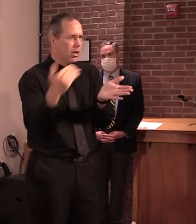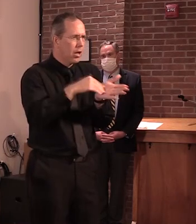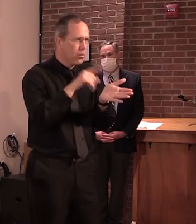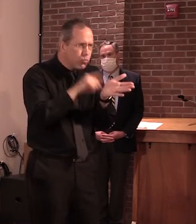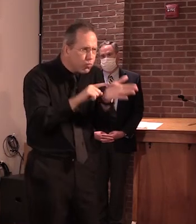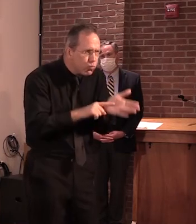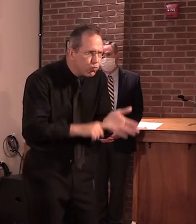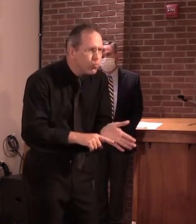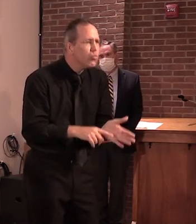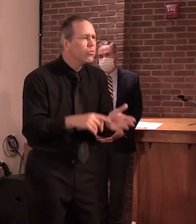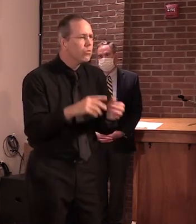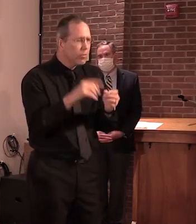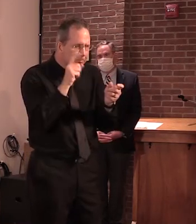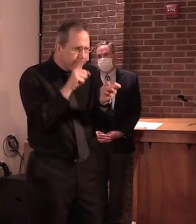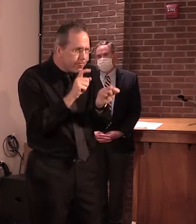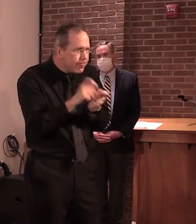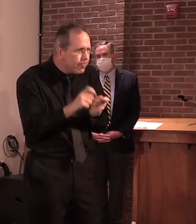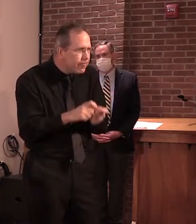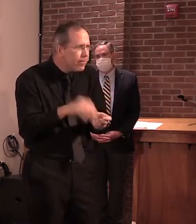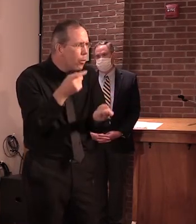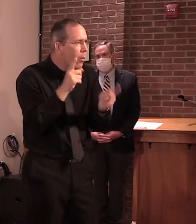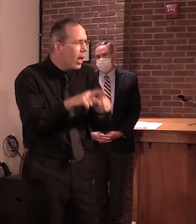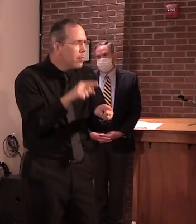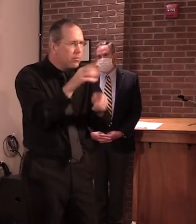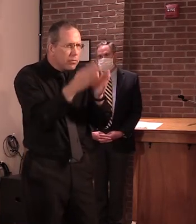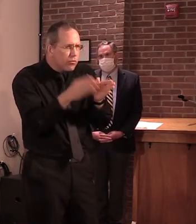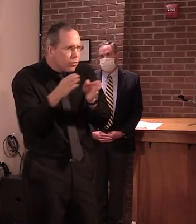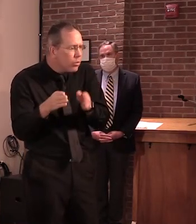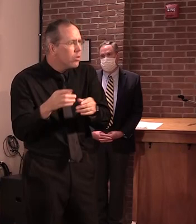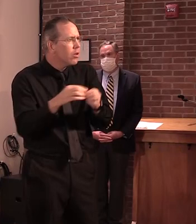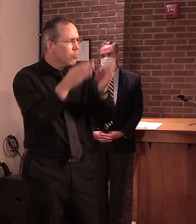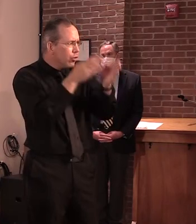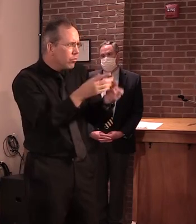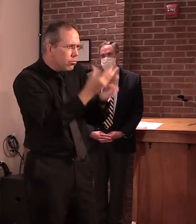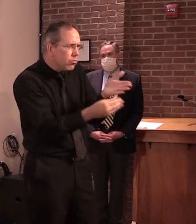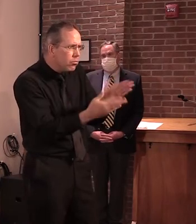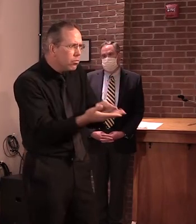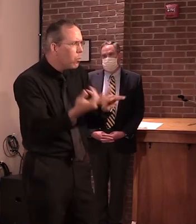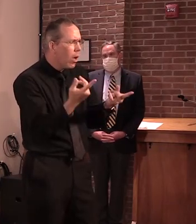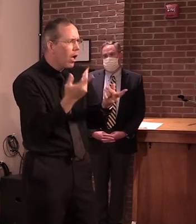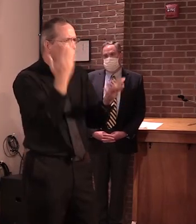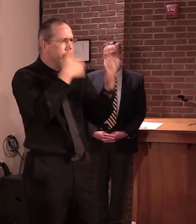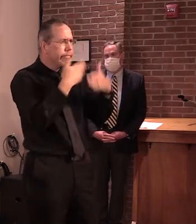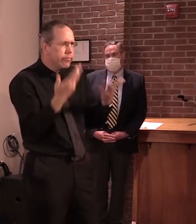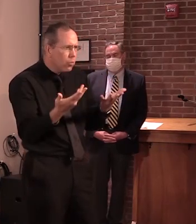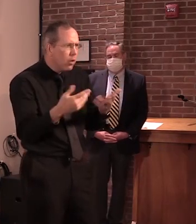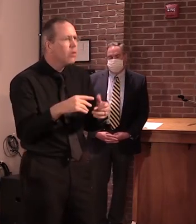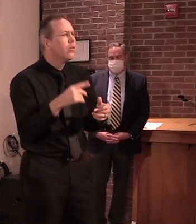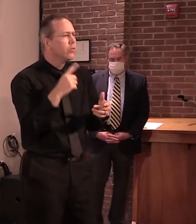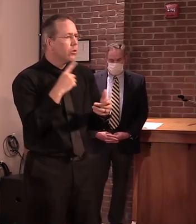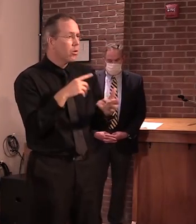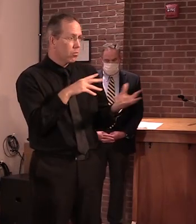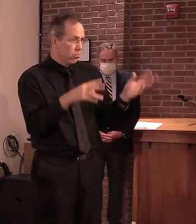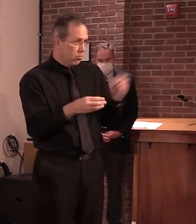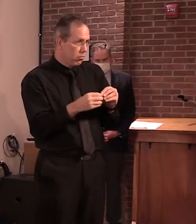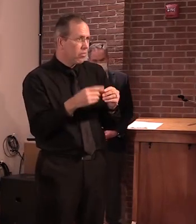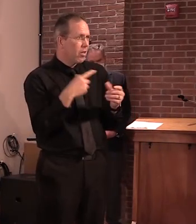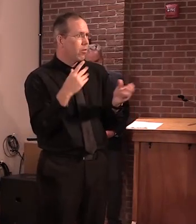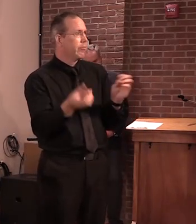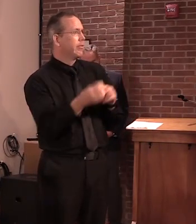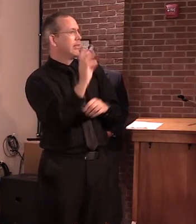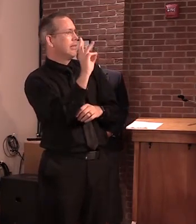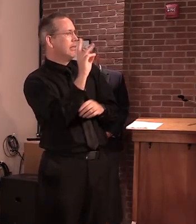contract has been amended to make that formal. So there are now six investigations, either concluded